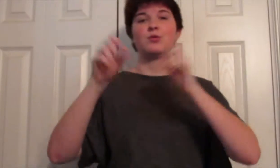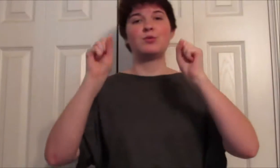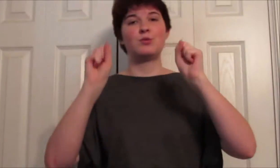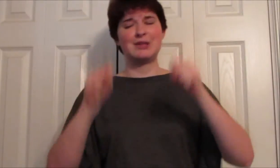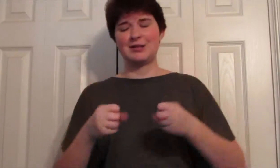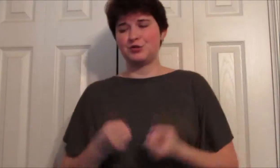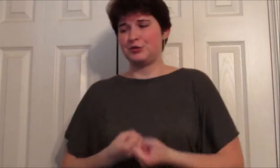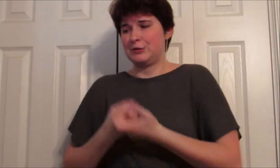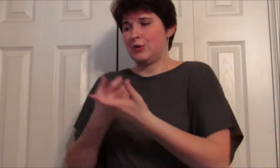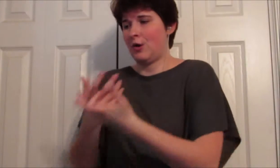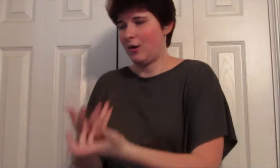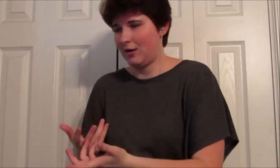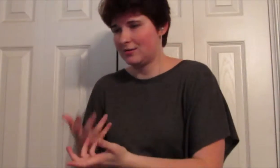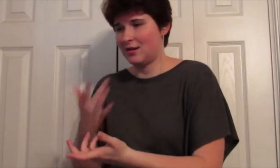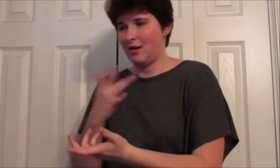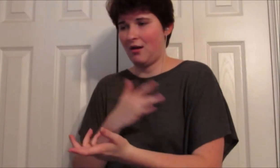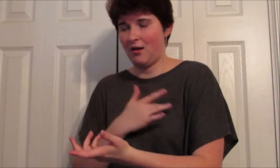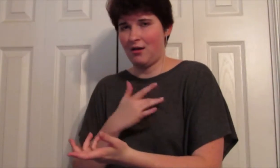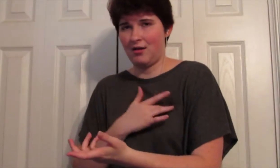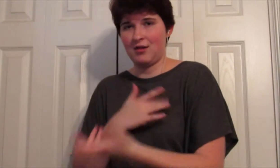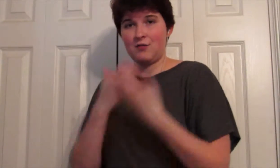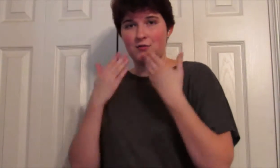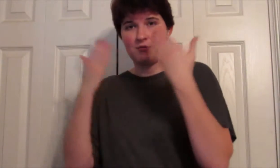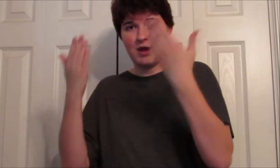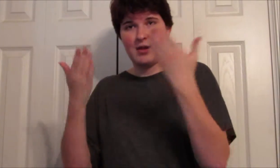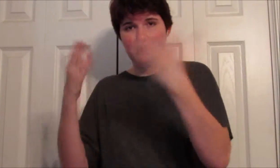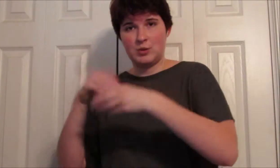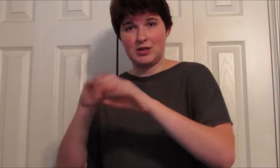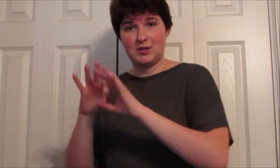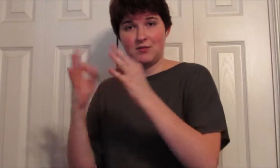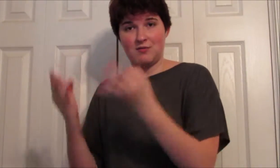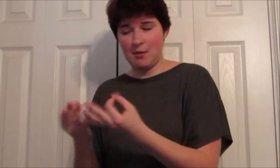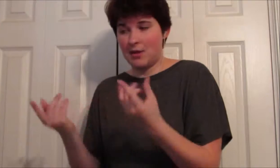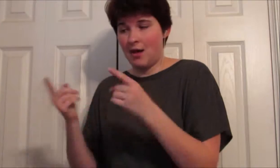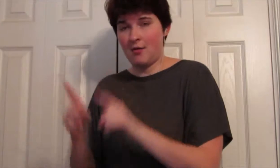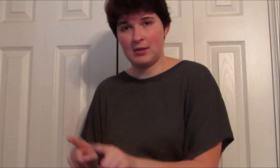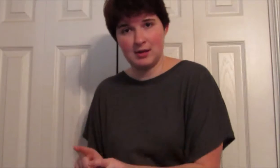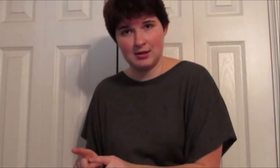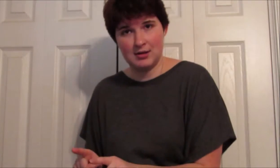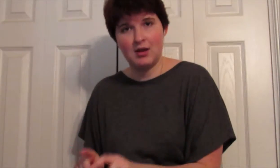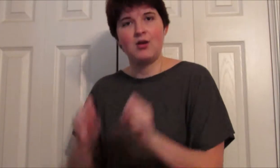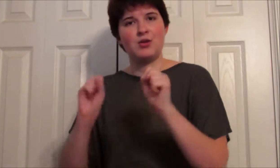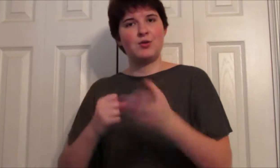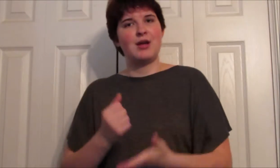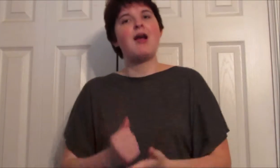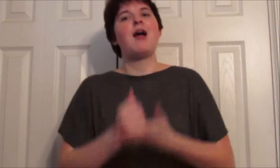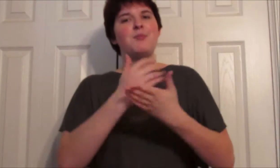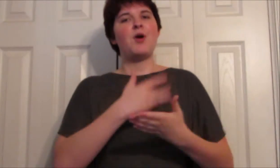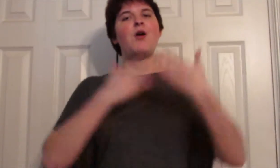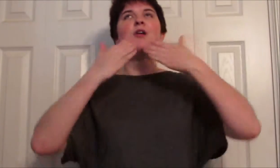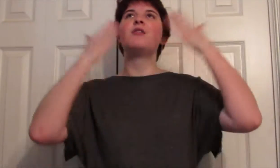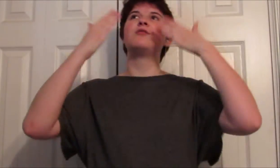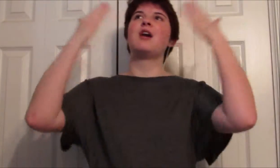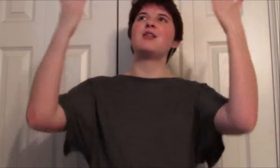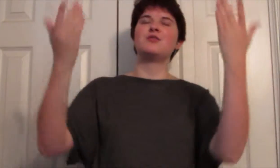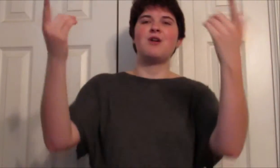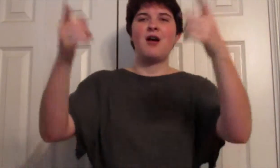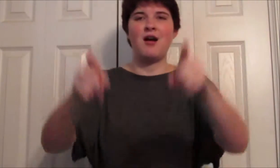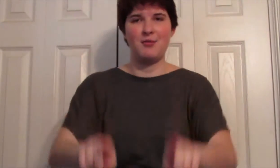actually cultivate a heart of gratitude in your family. You can actually cultivate a heart of gratitude in your